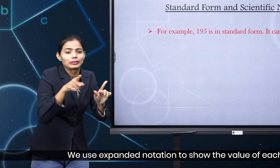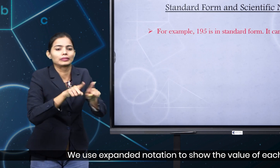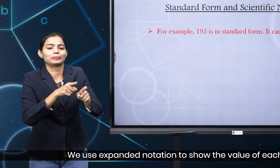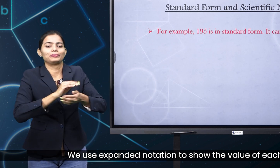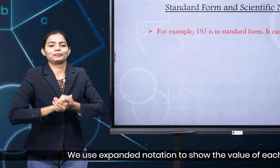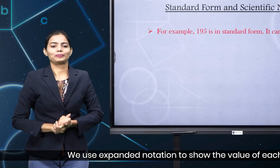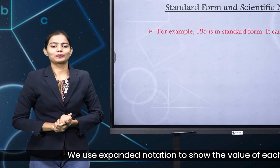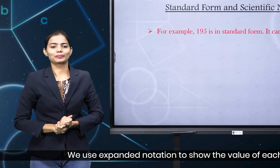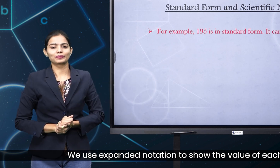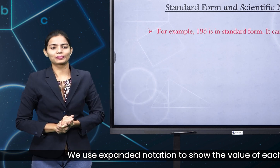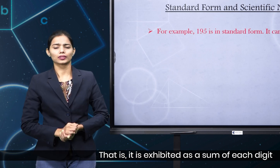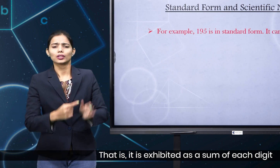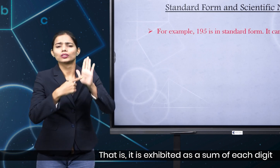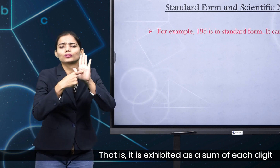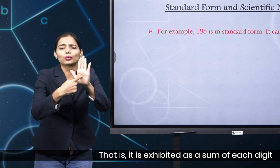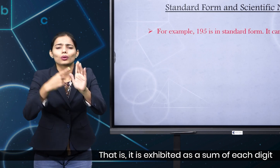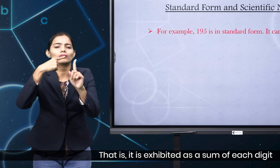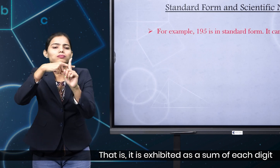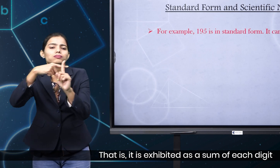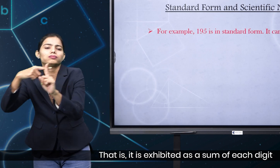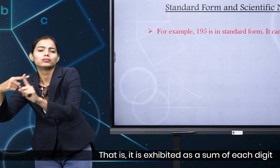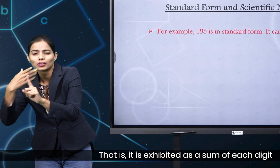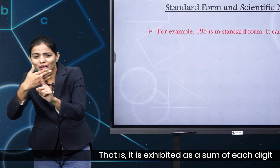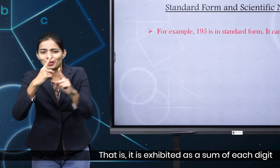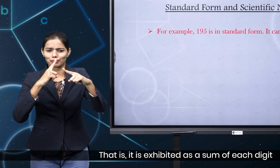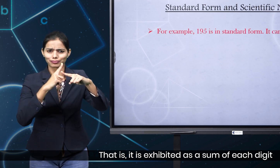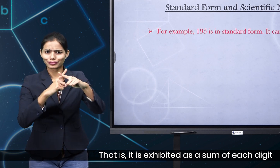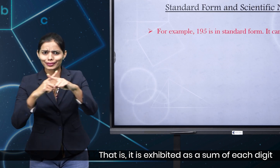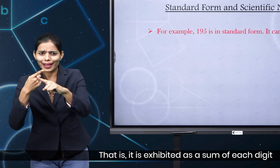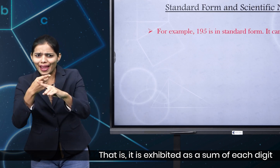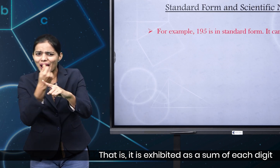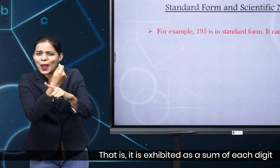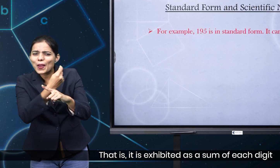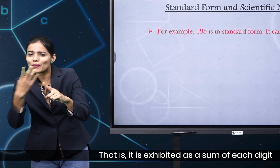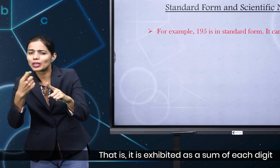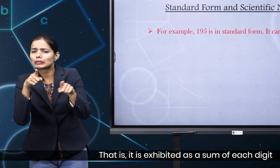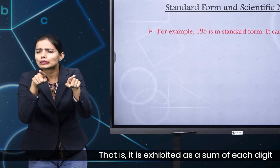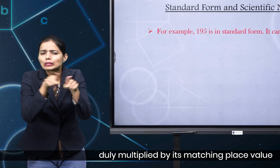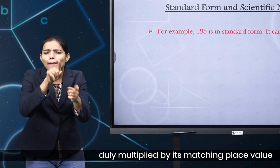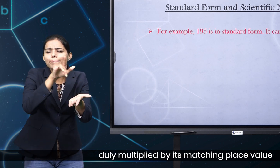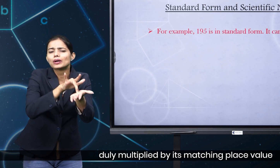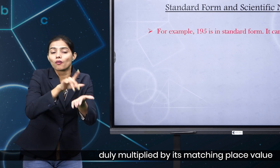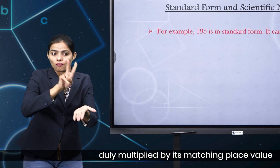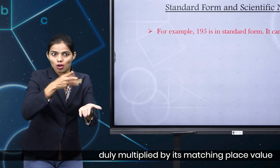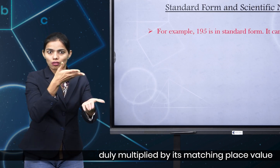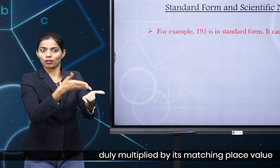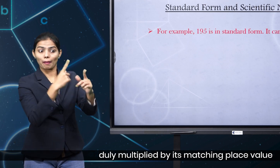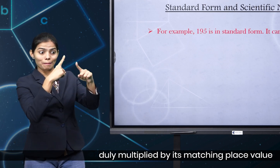of each digit. That is, it is exhibited as a sum of each digit duly multiplied by its